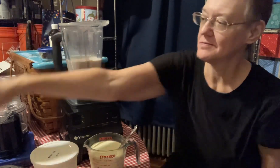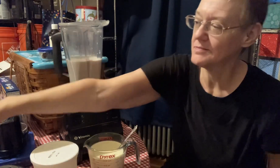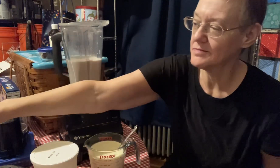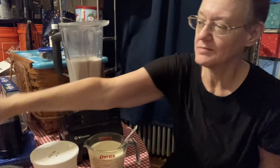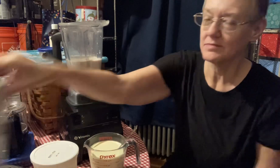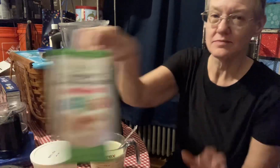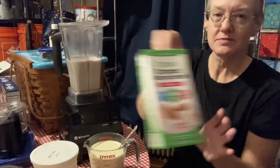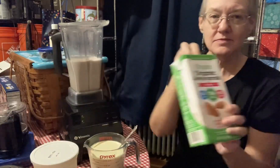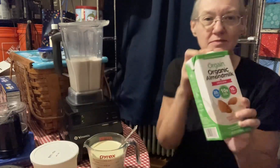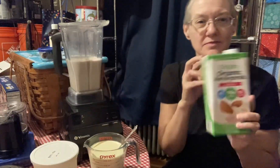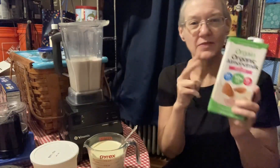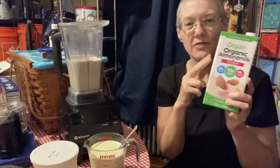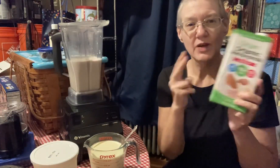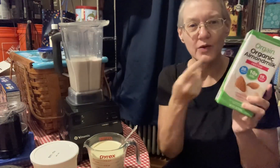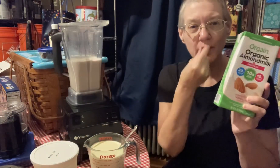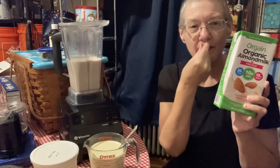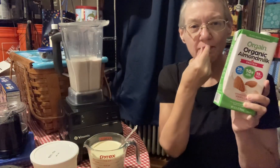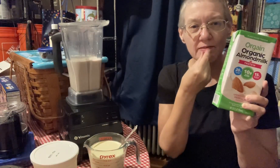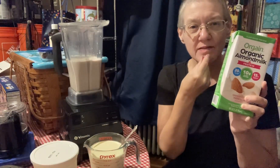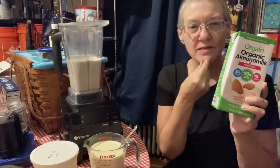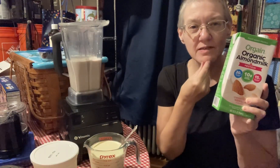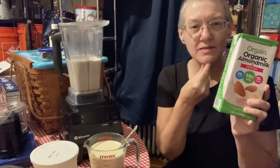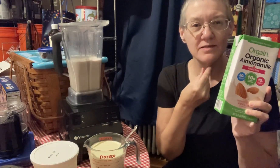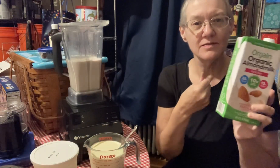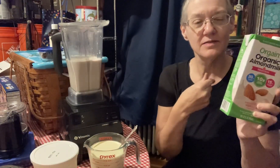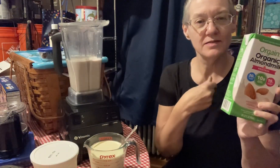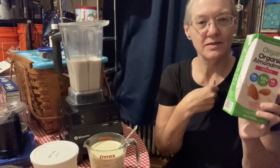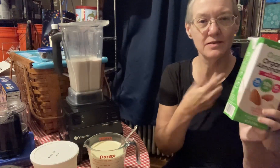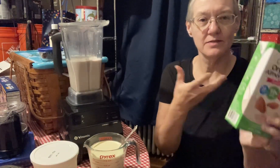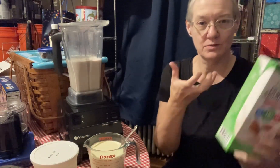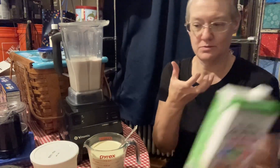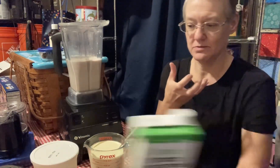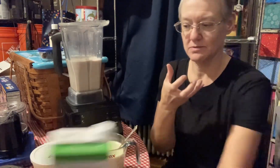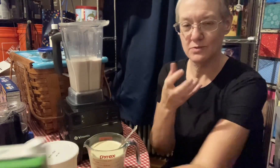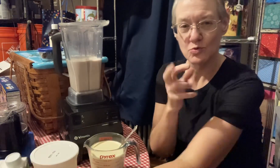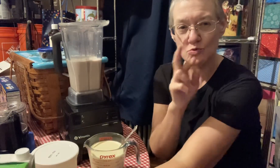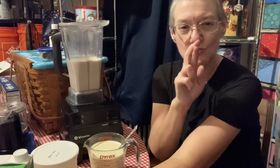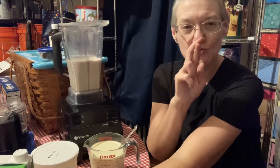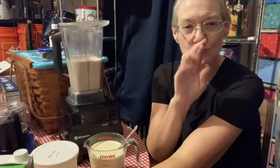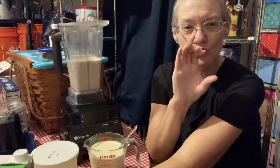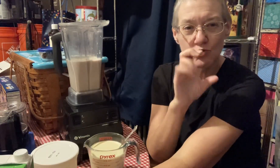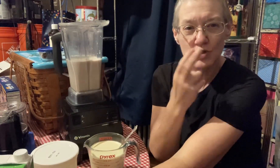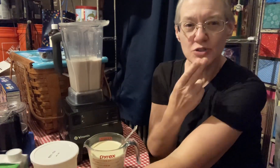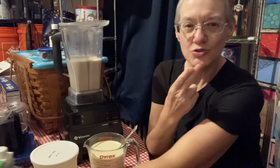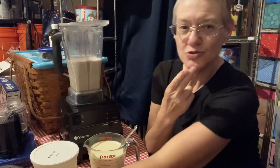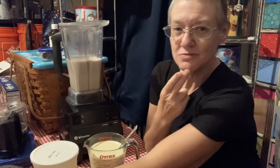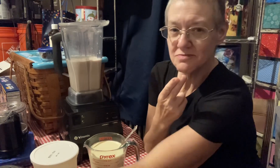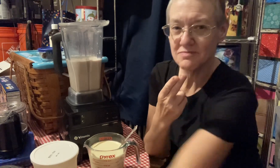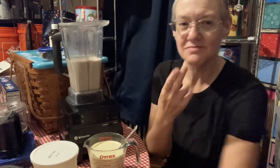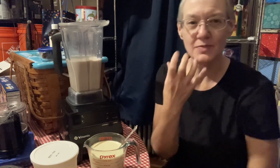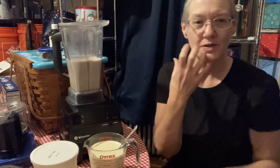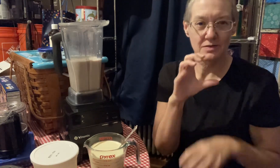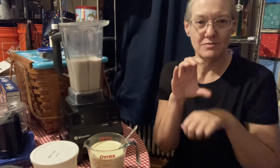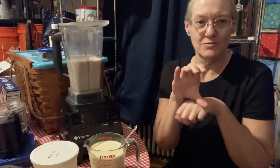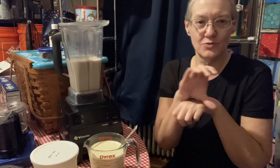almond milk is so thin, I want a rich, full, hot